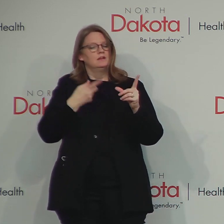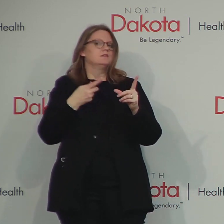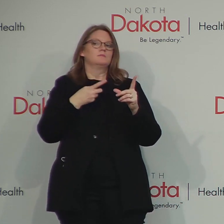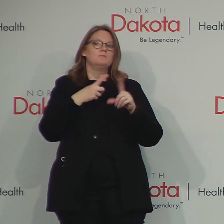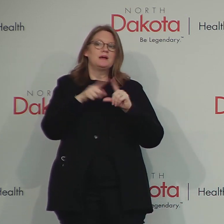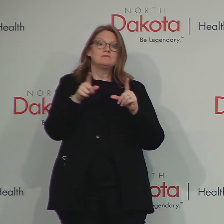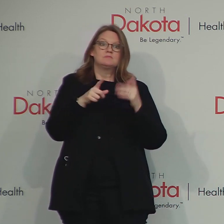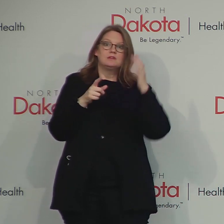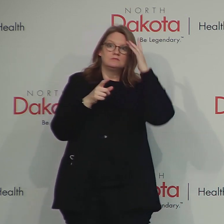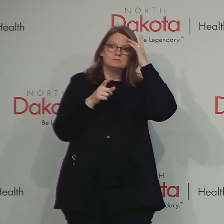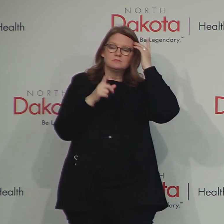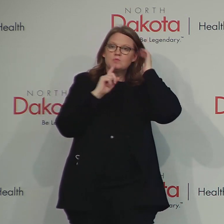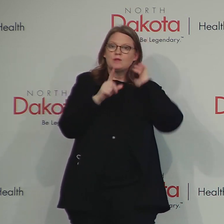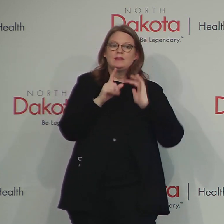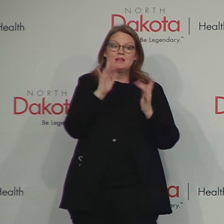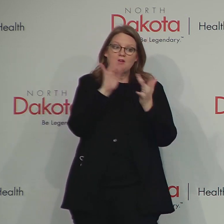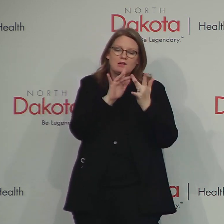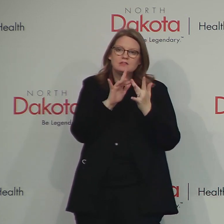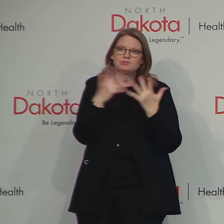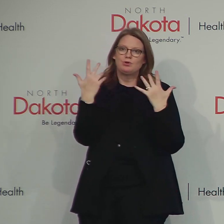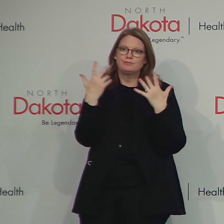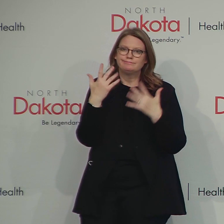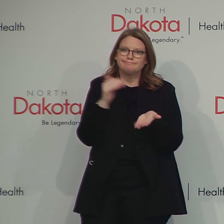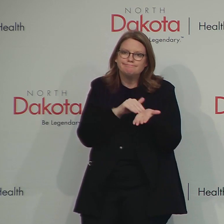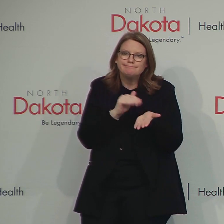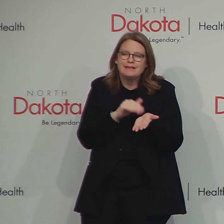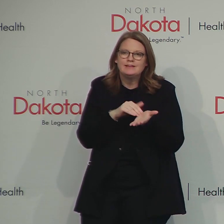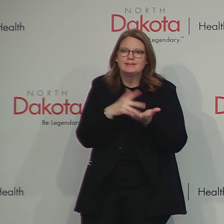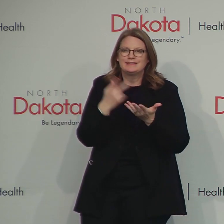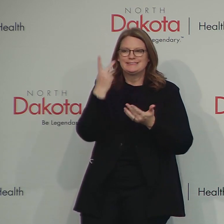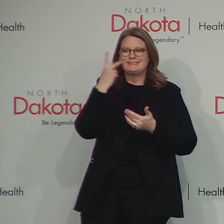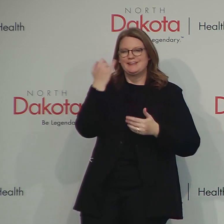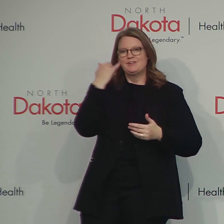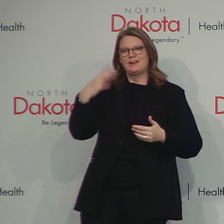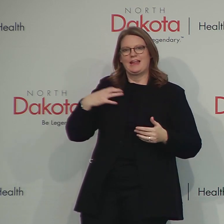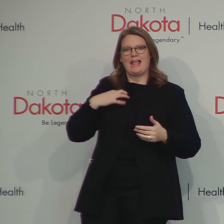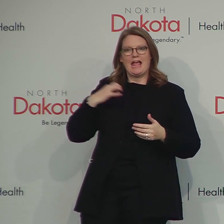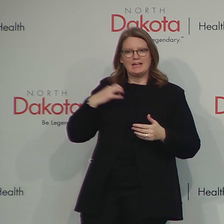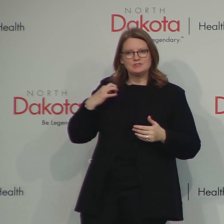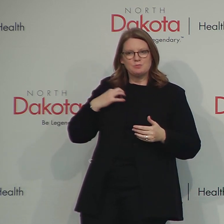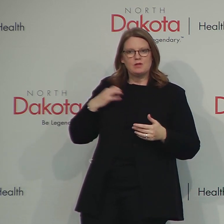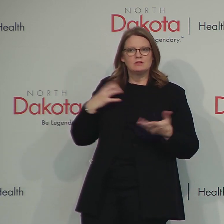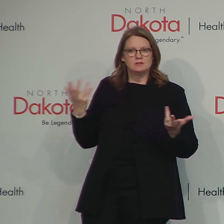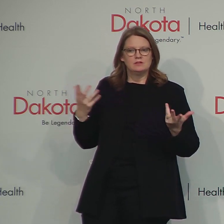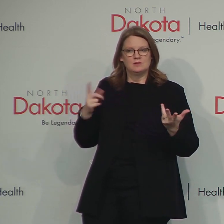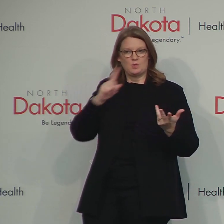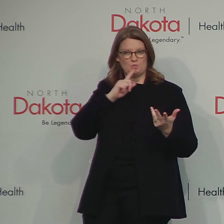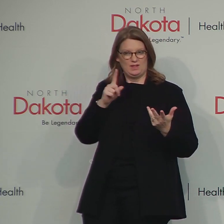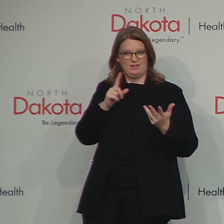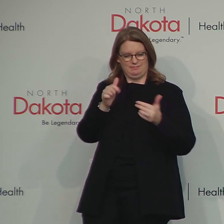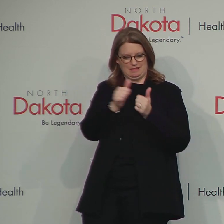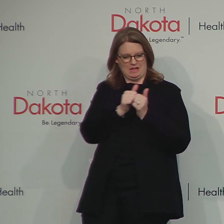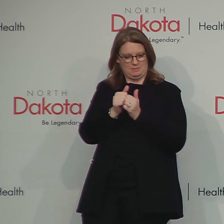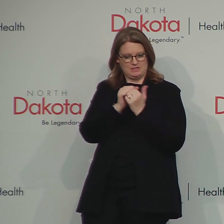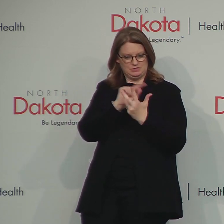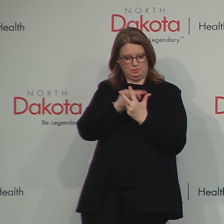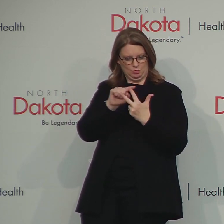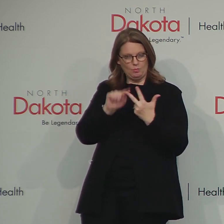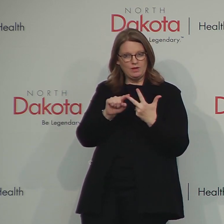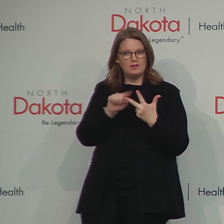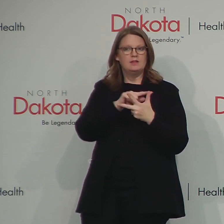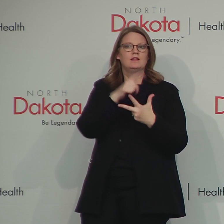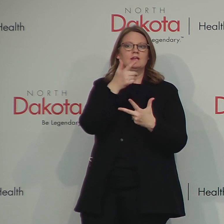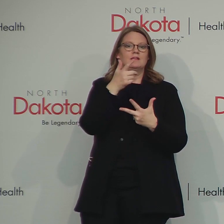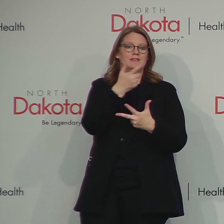for you to take to contact your health provider to see if you're eligible. But again, the combination of all 3 of these, the therapeutics,